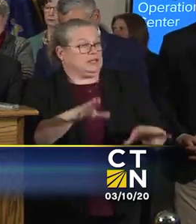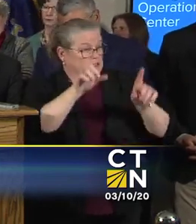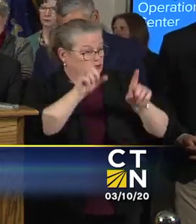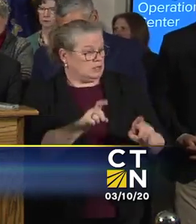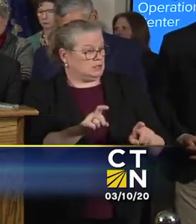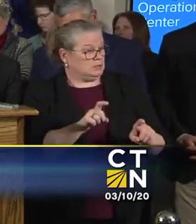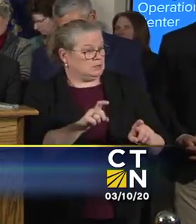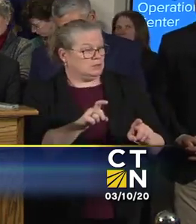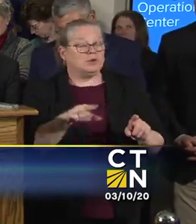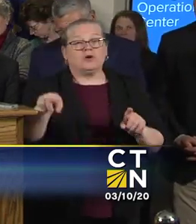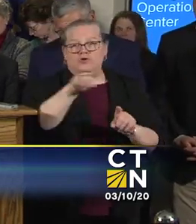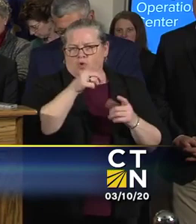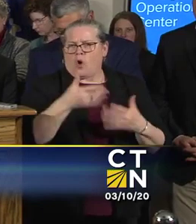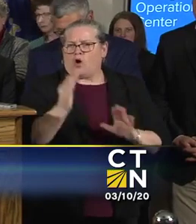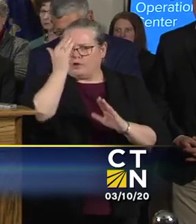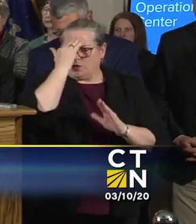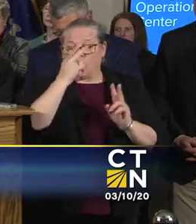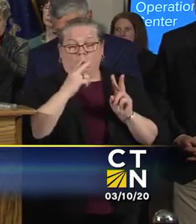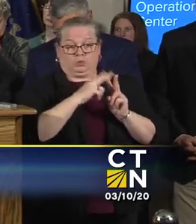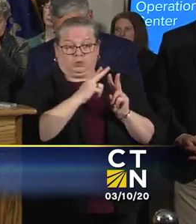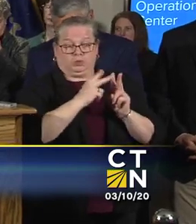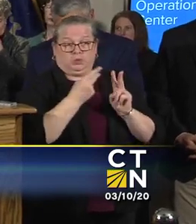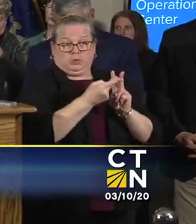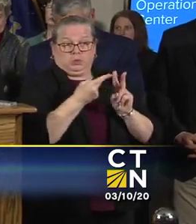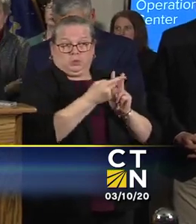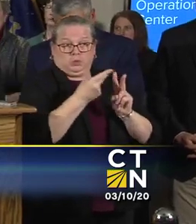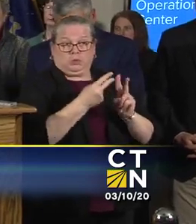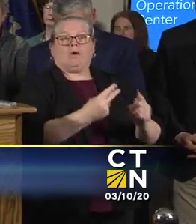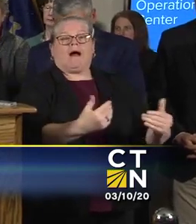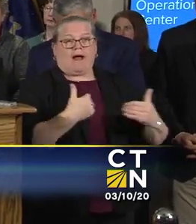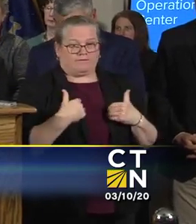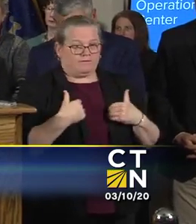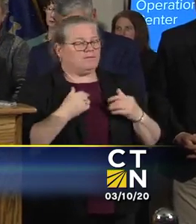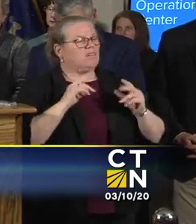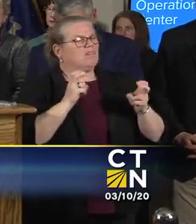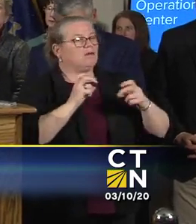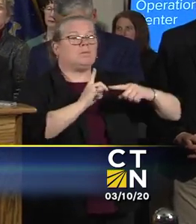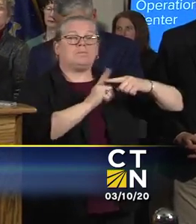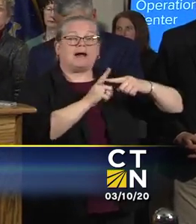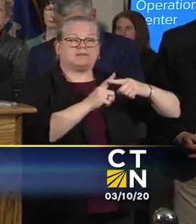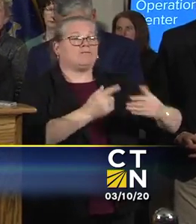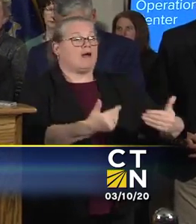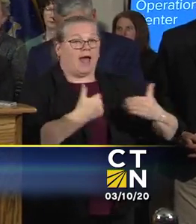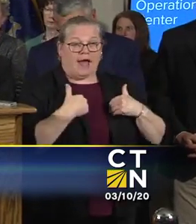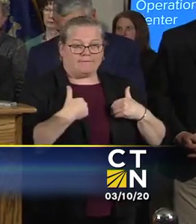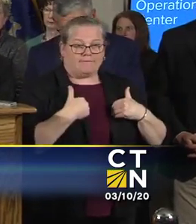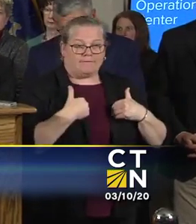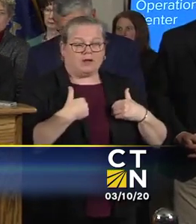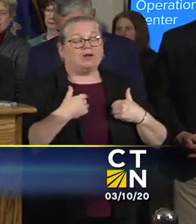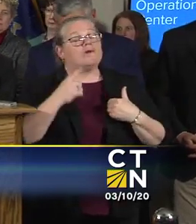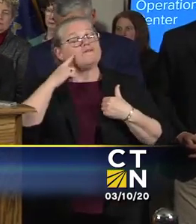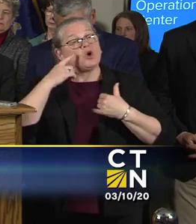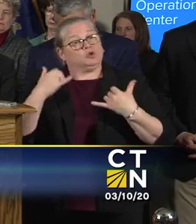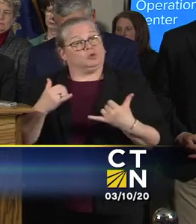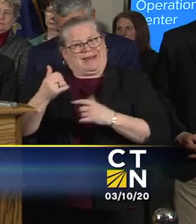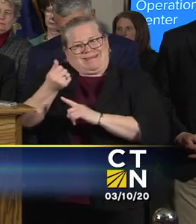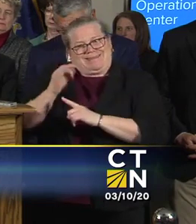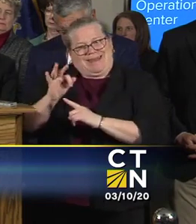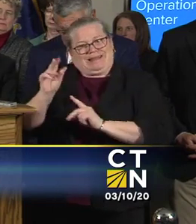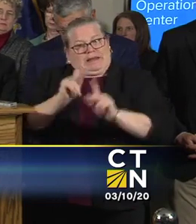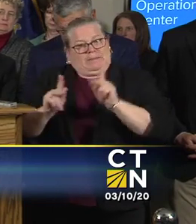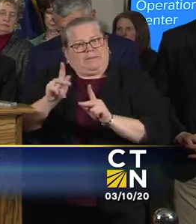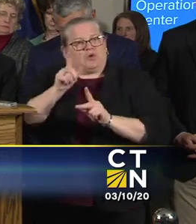have 2 individuals that are positive, and we have 19 individuals currently in the queue for today.